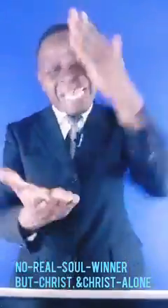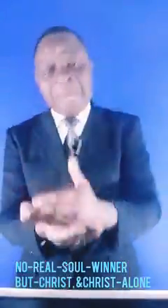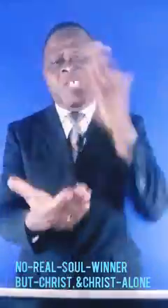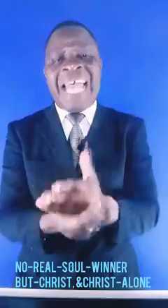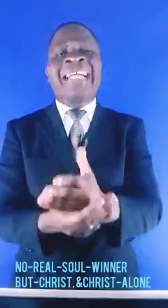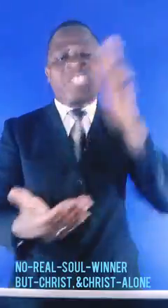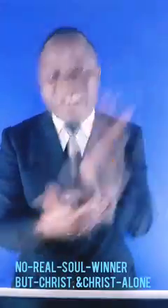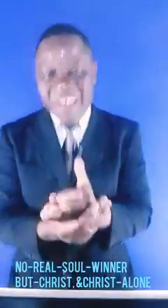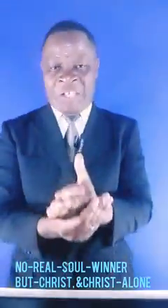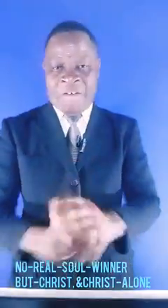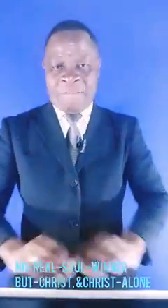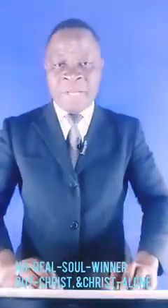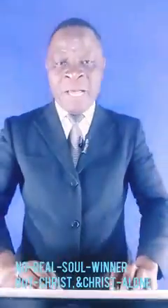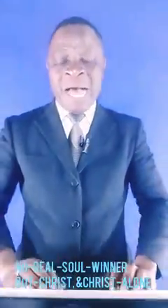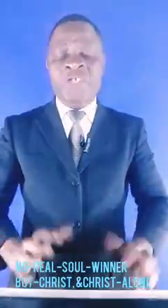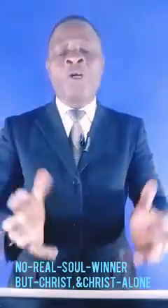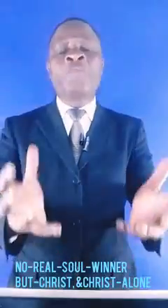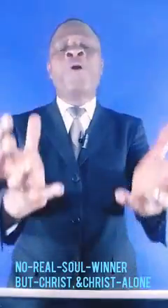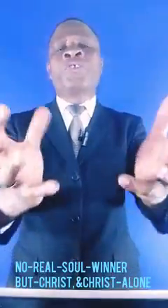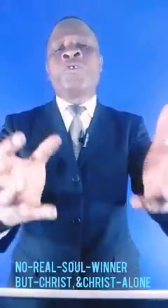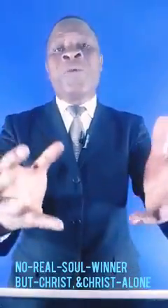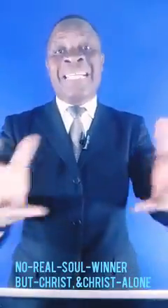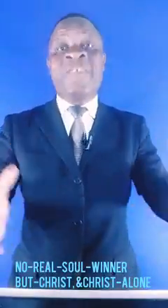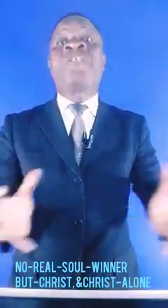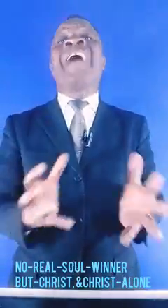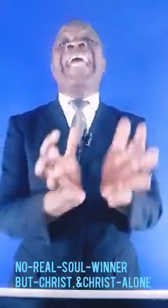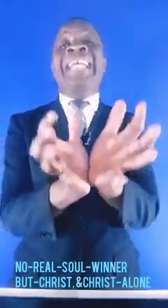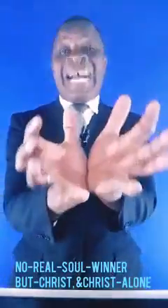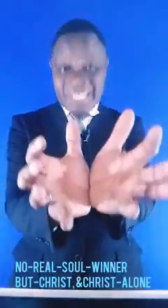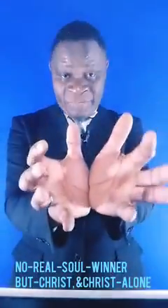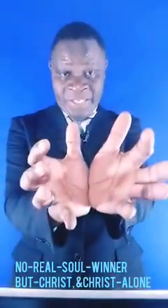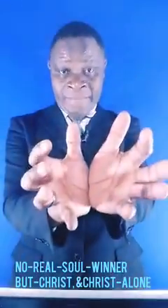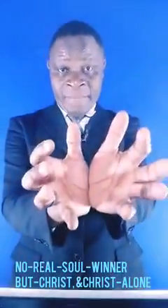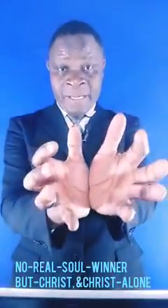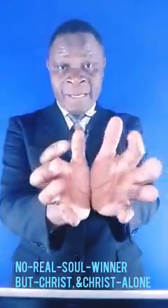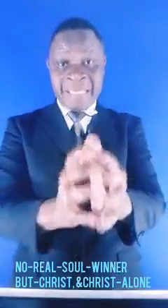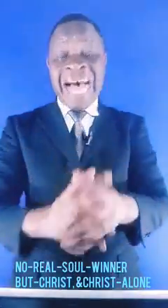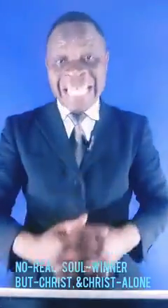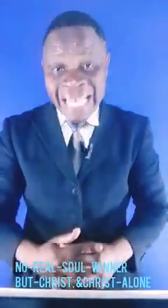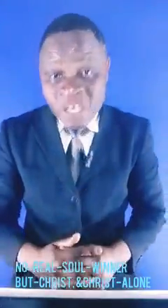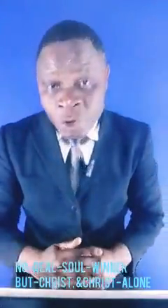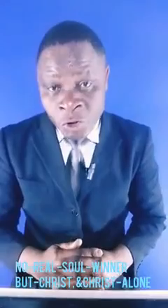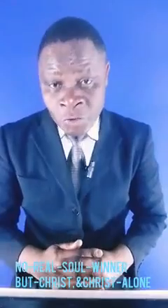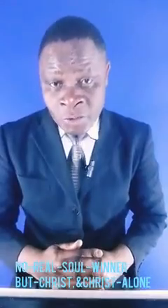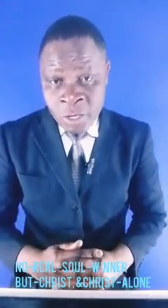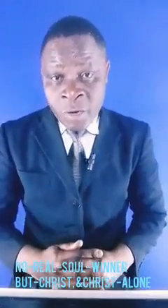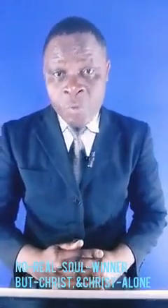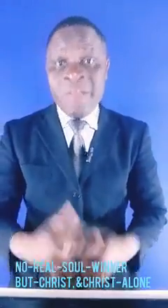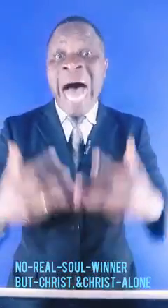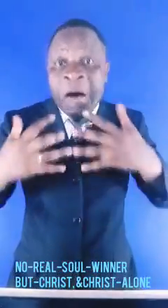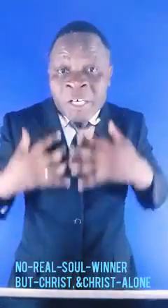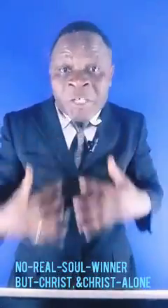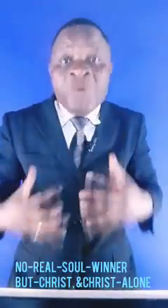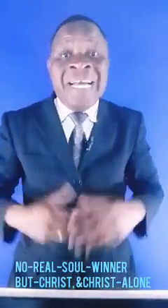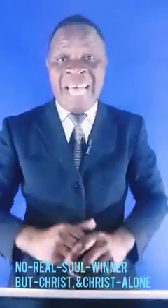keep saying that salvation has got more to do with the divine activity than it is to do with our human